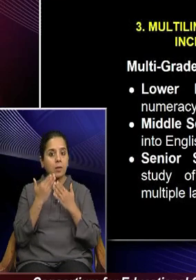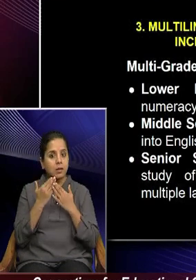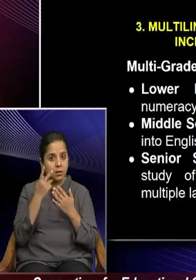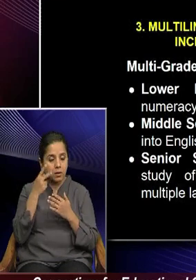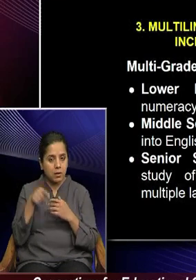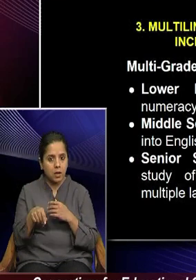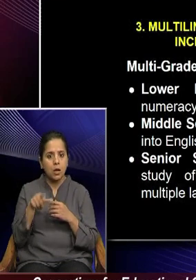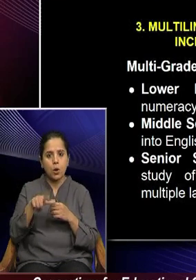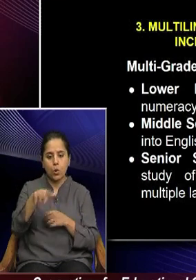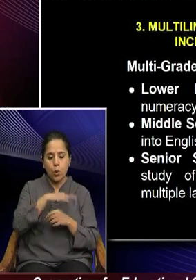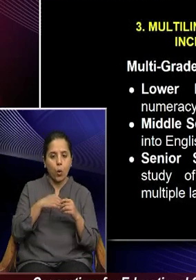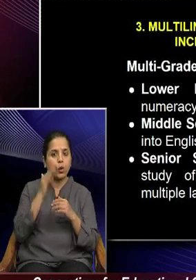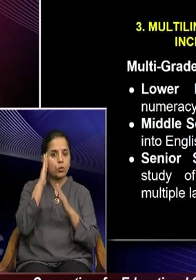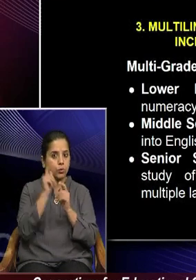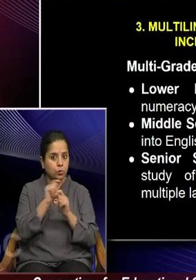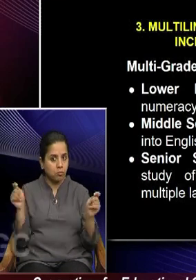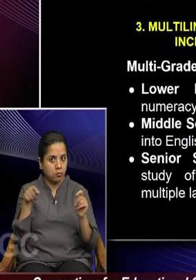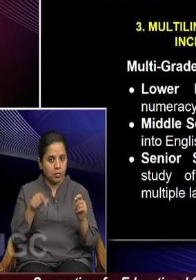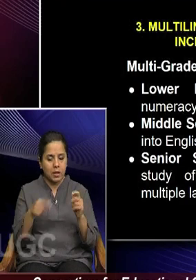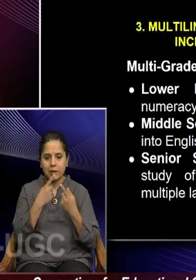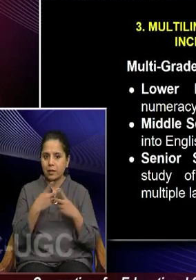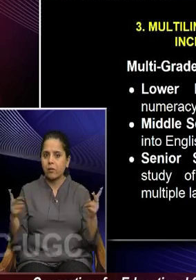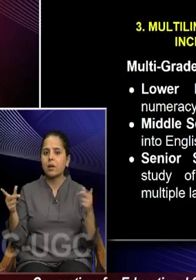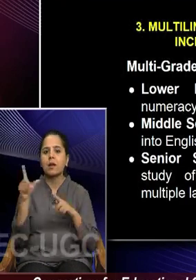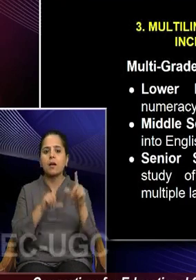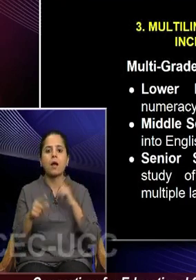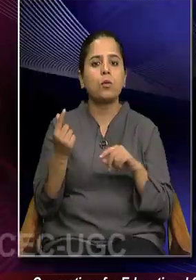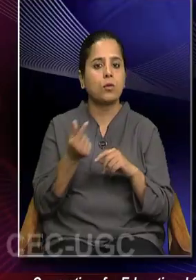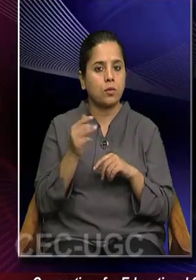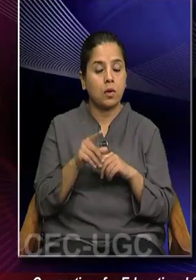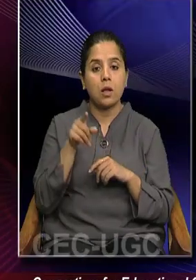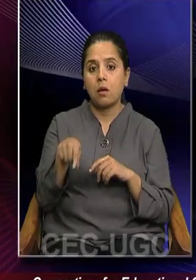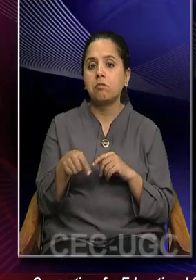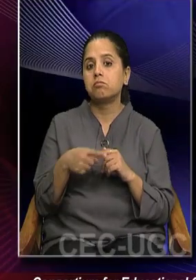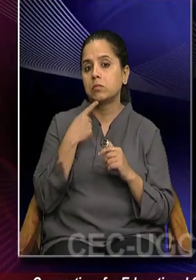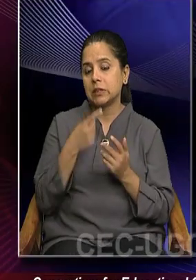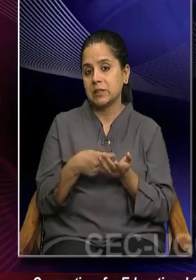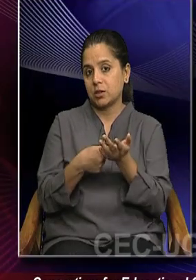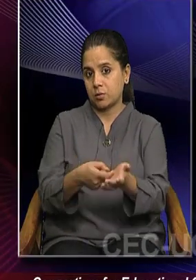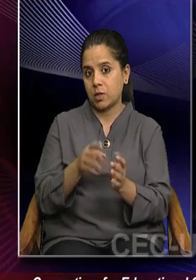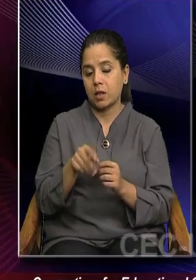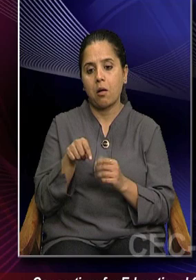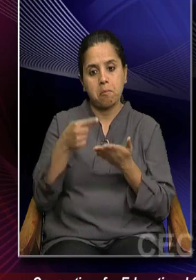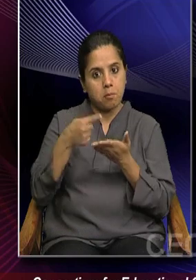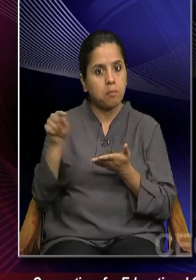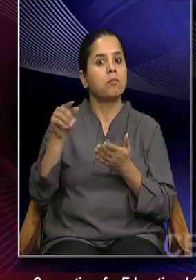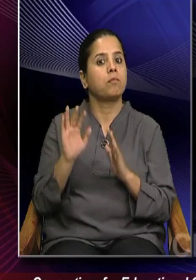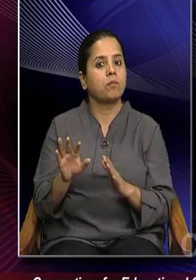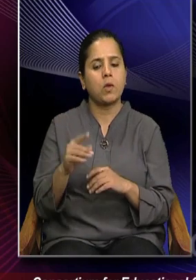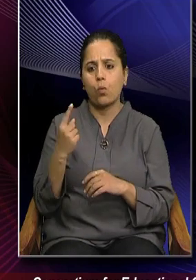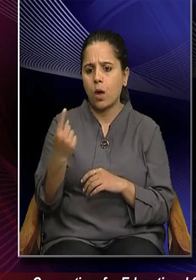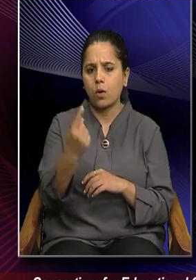regional newspapers in the multiple languages. So, it respects, validates